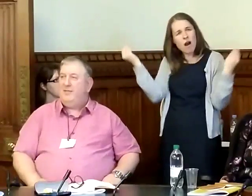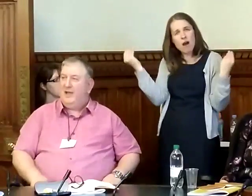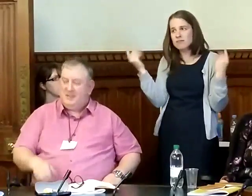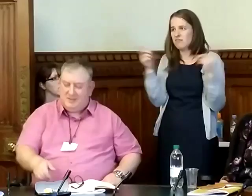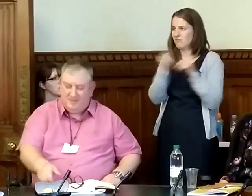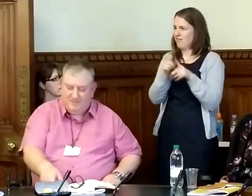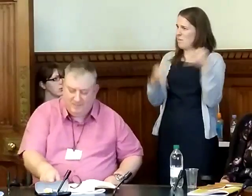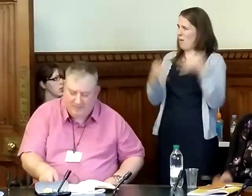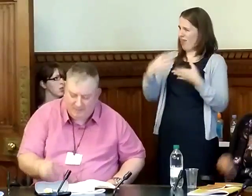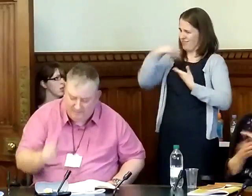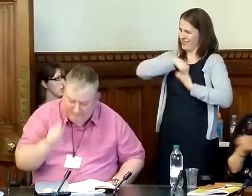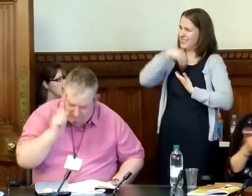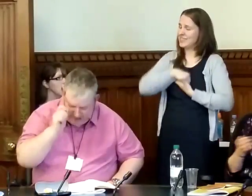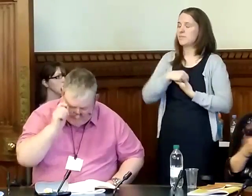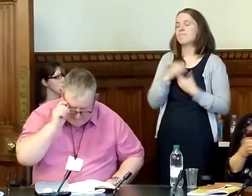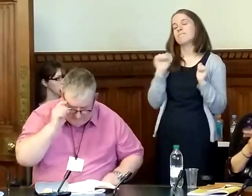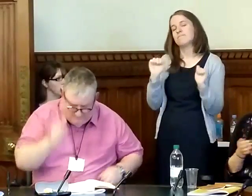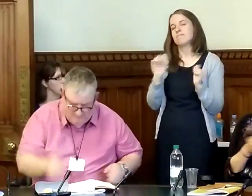I'll leave it there, thanks. Thank you.